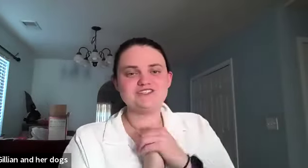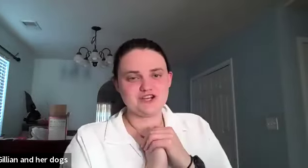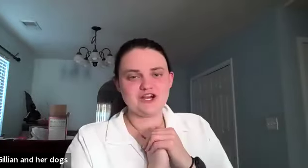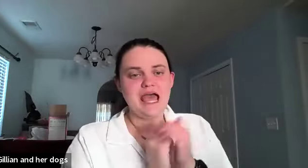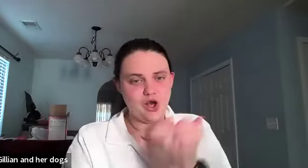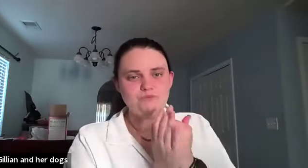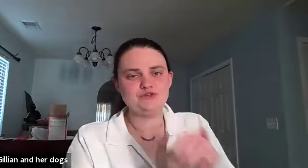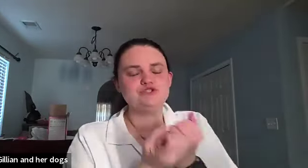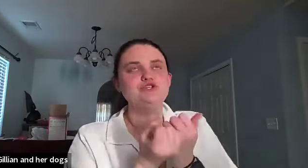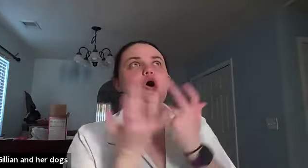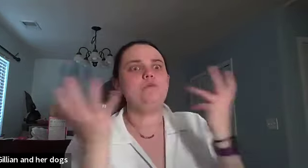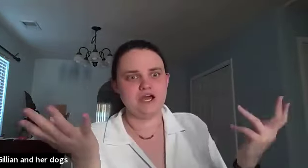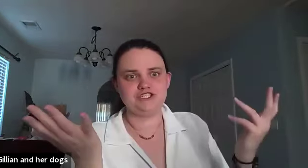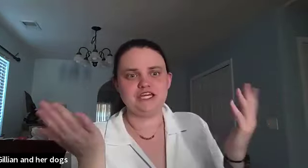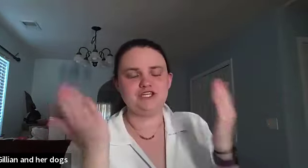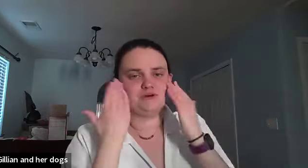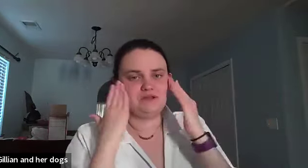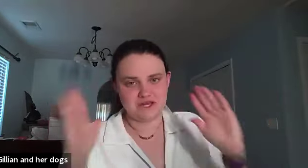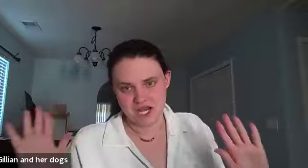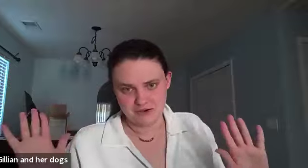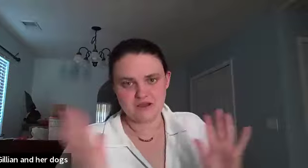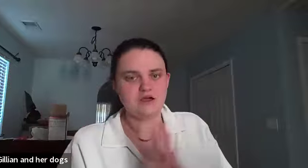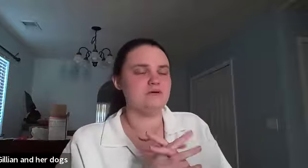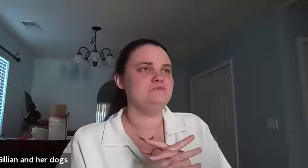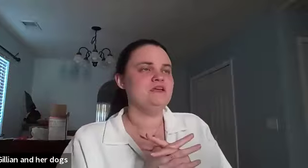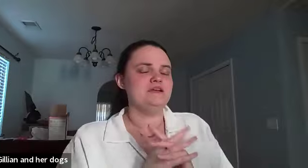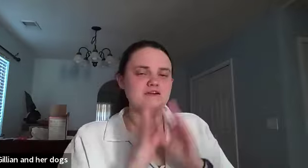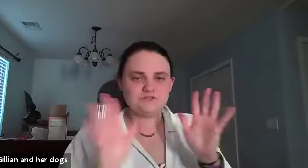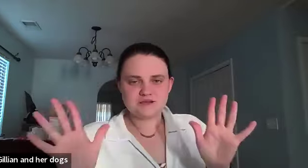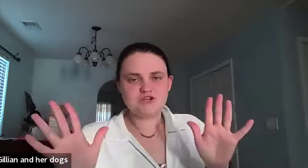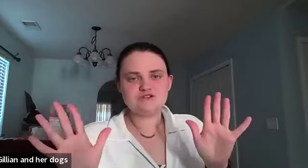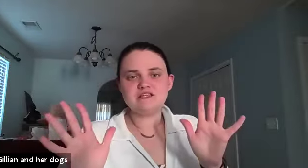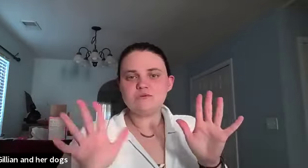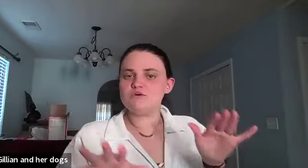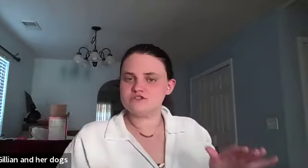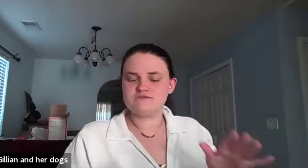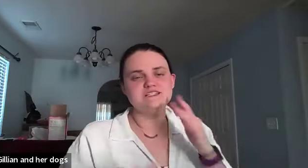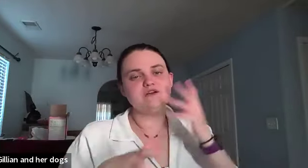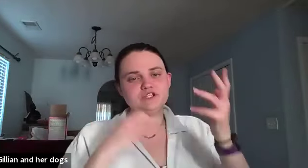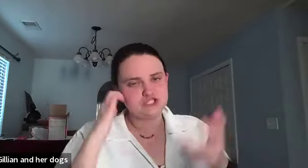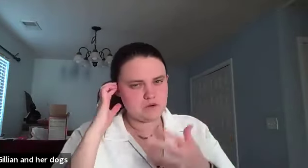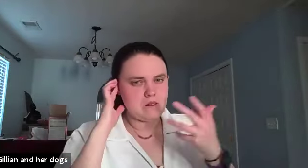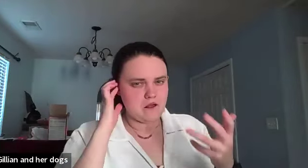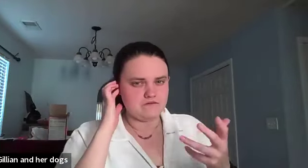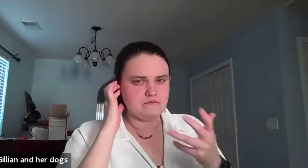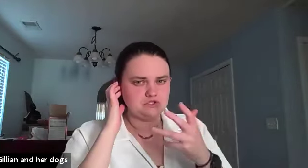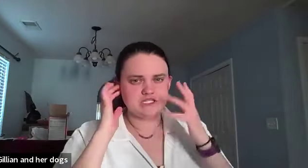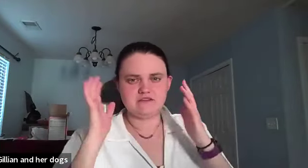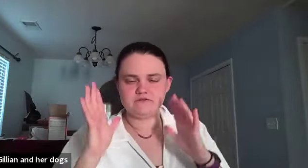expressions are going to help you so much like you don't even know. Now, if you're someone who's a little more reserved, does not really show a lot of emotion in your